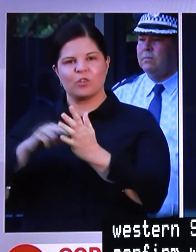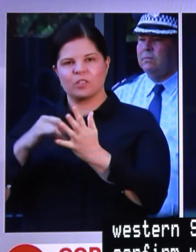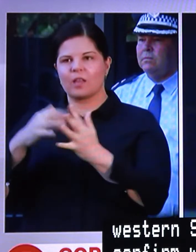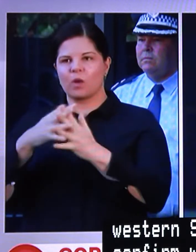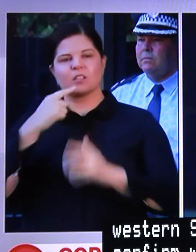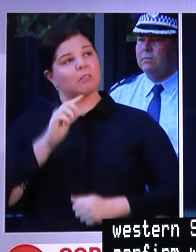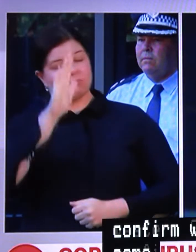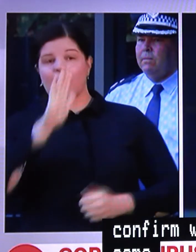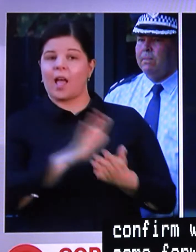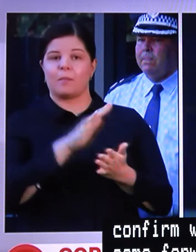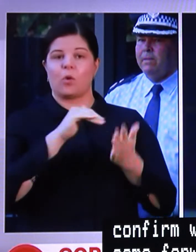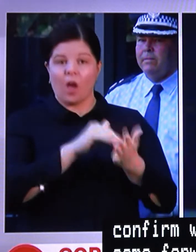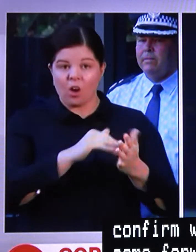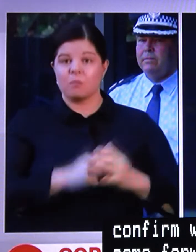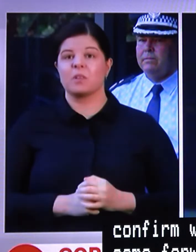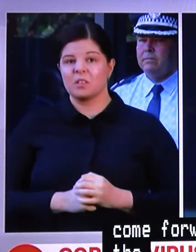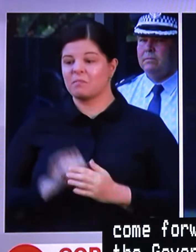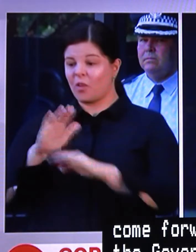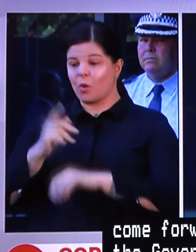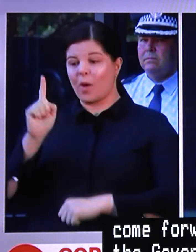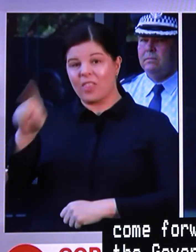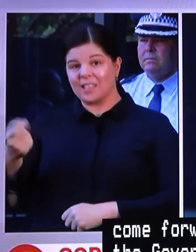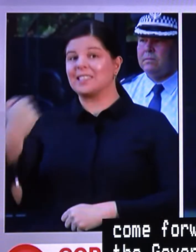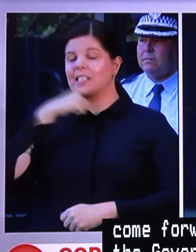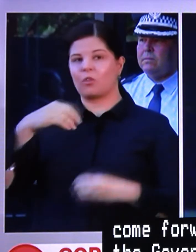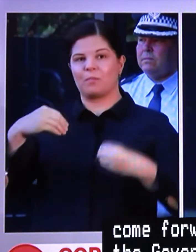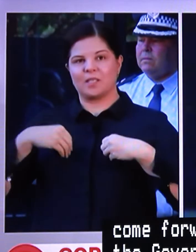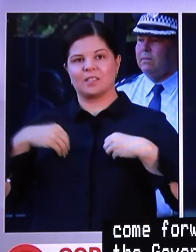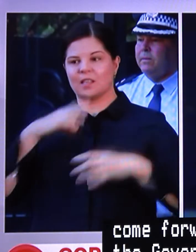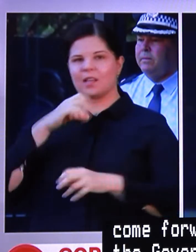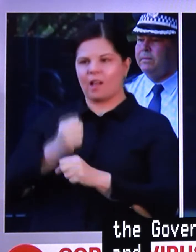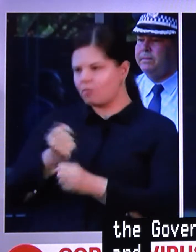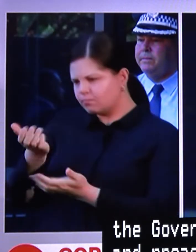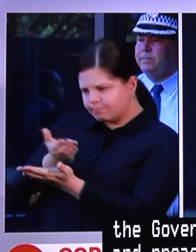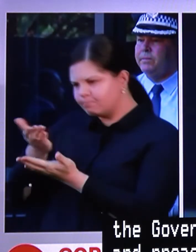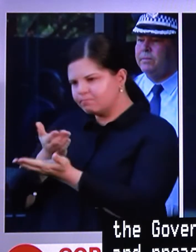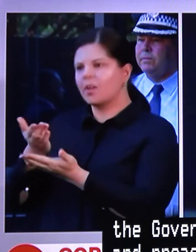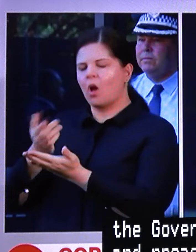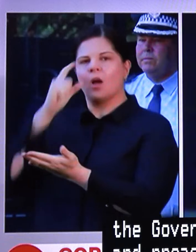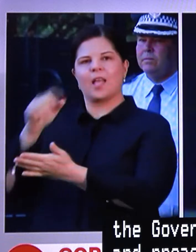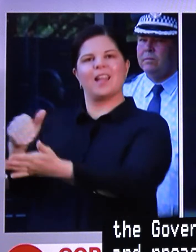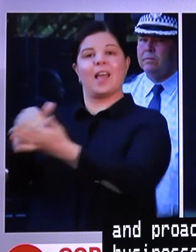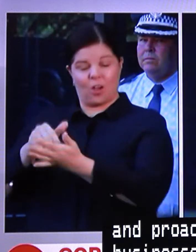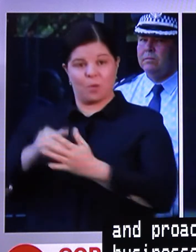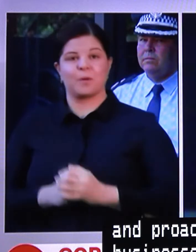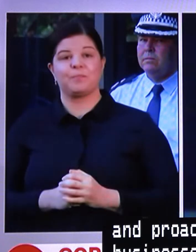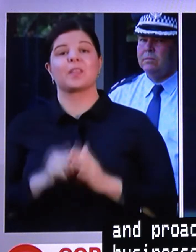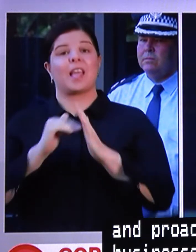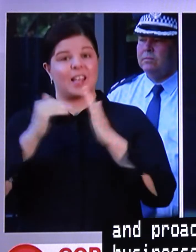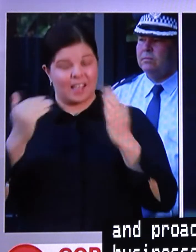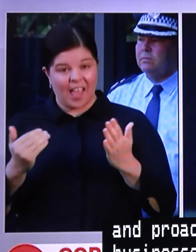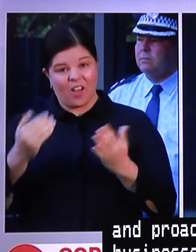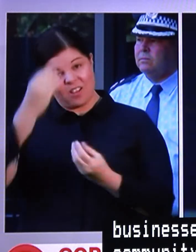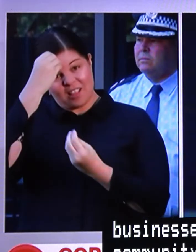and proactively engaged with 1,600 businesses. And I can assure the community that now we have the prospect of